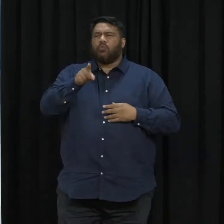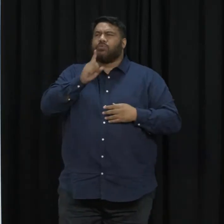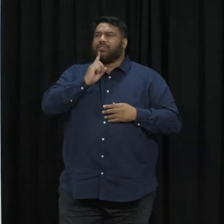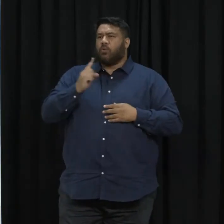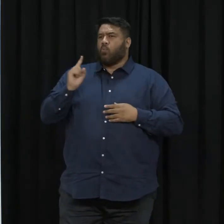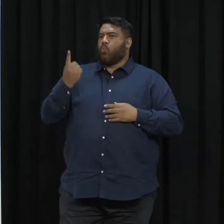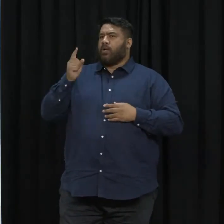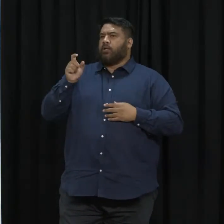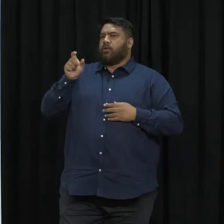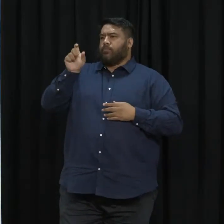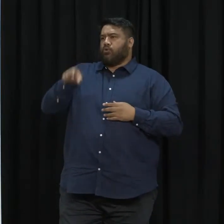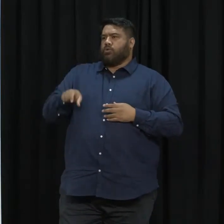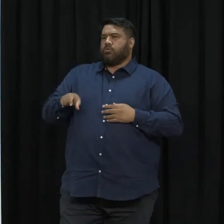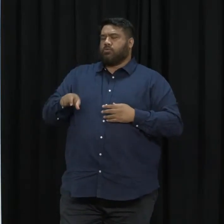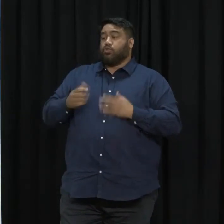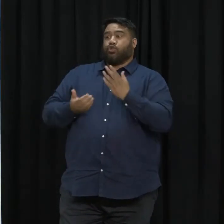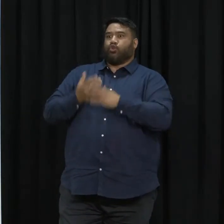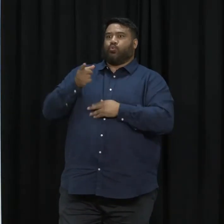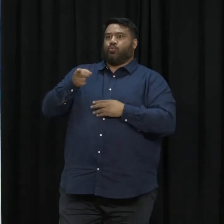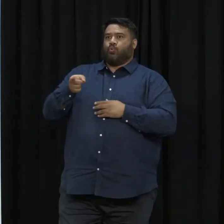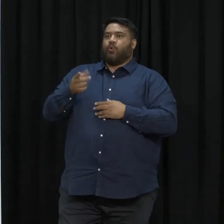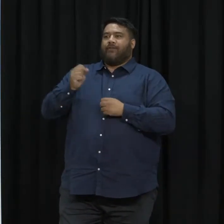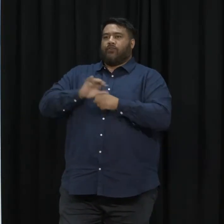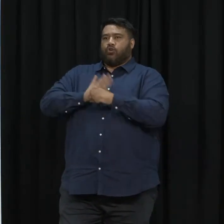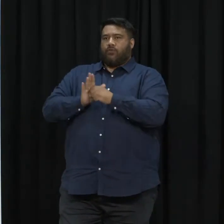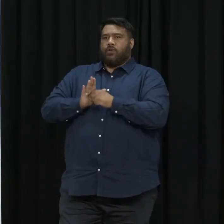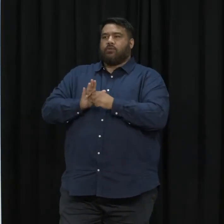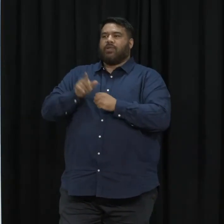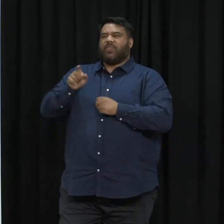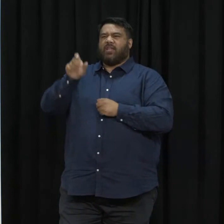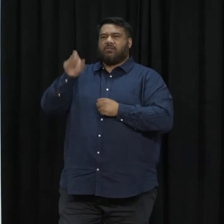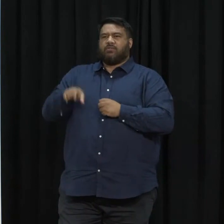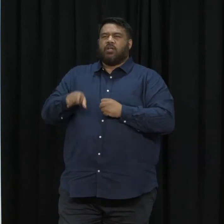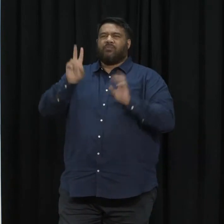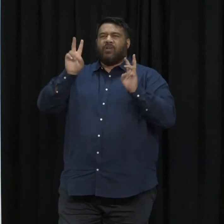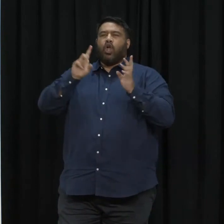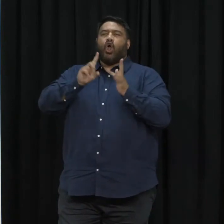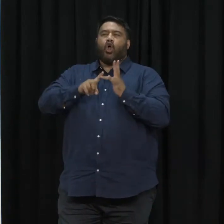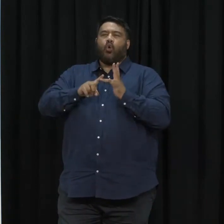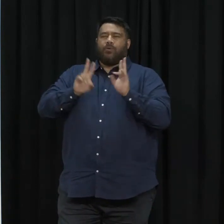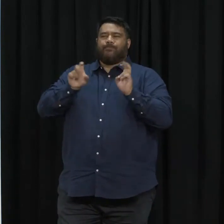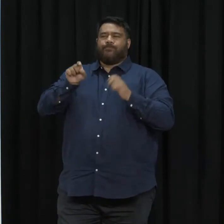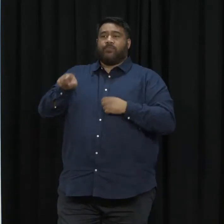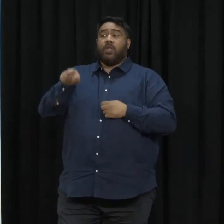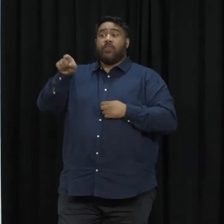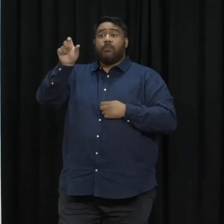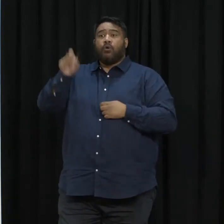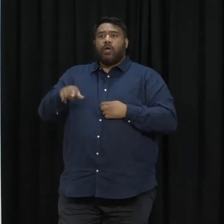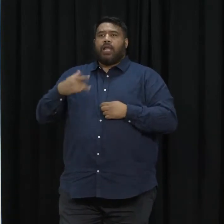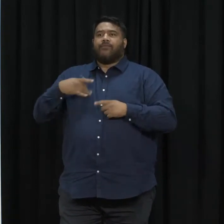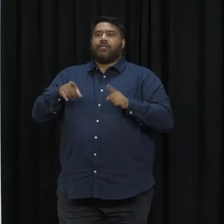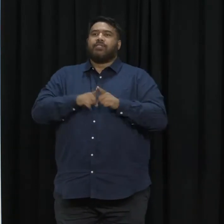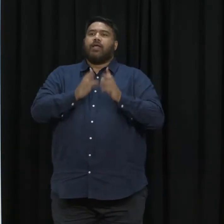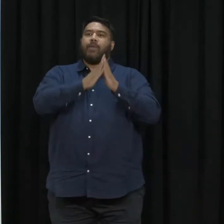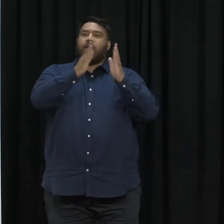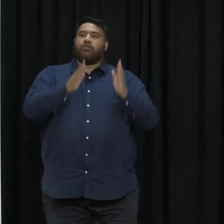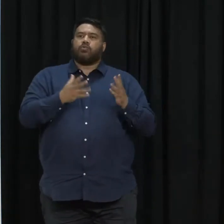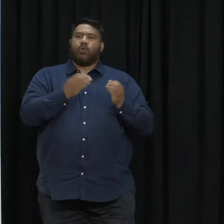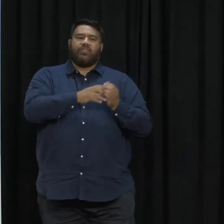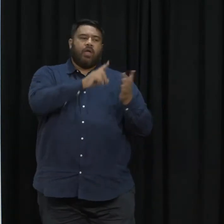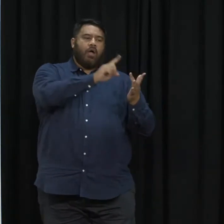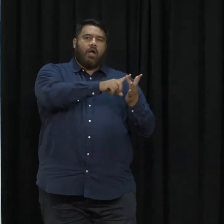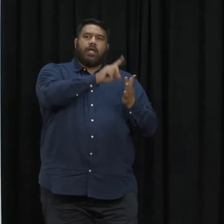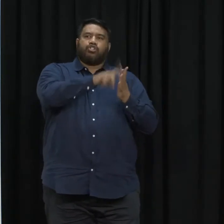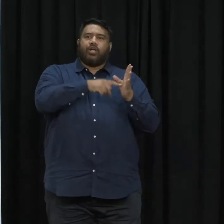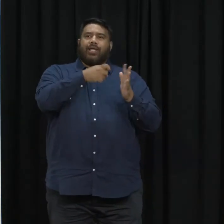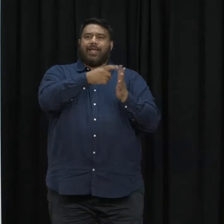case in the community, and that case, Case O, is a household contact of cases I, J, K and L, and